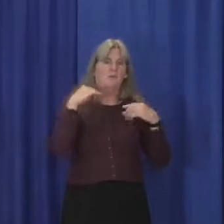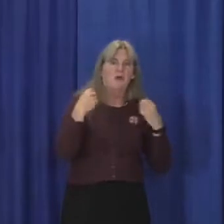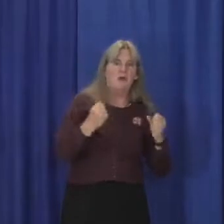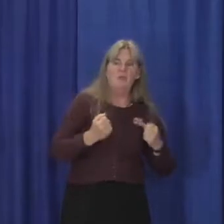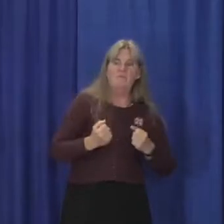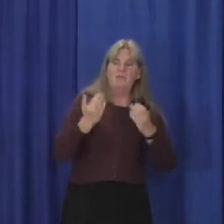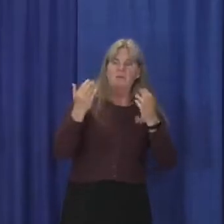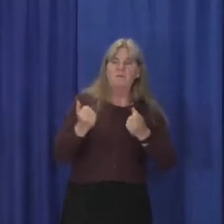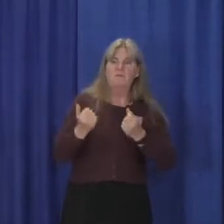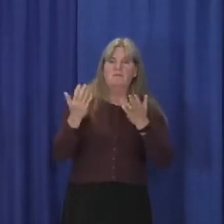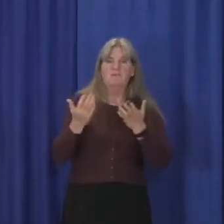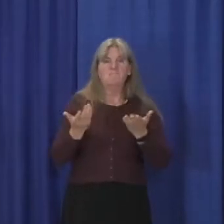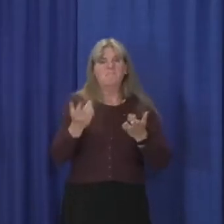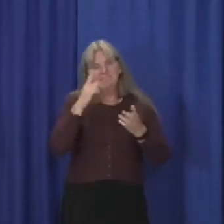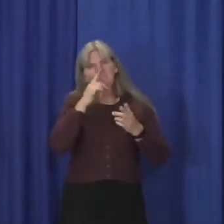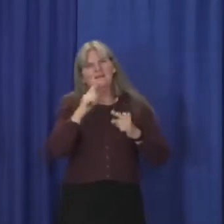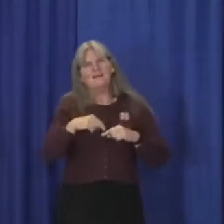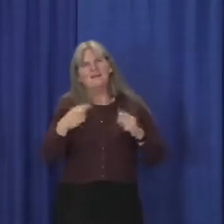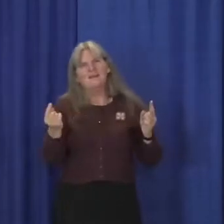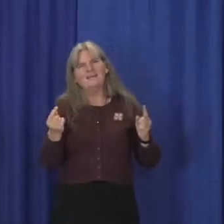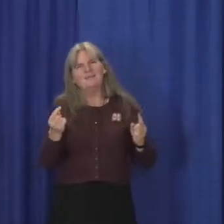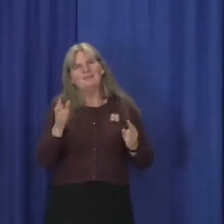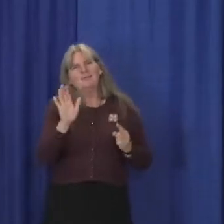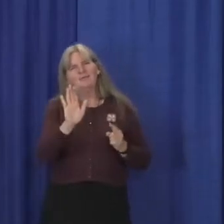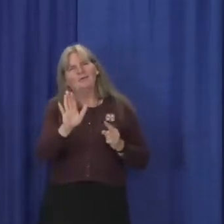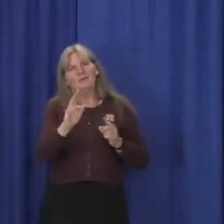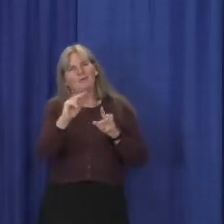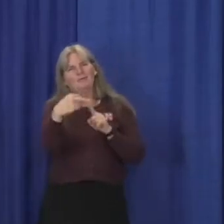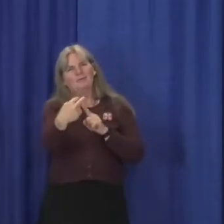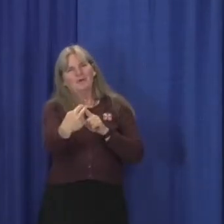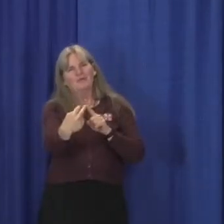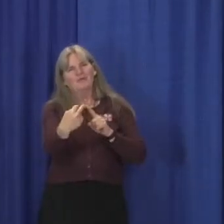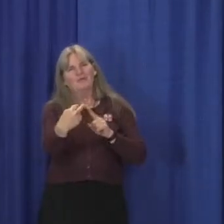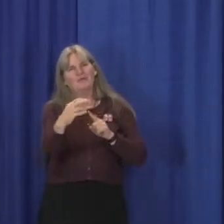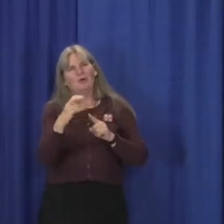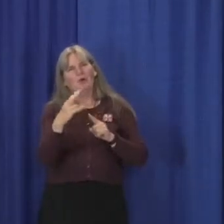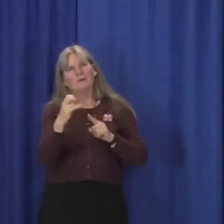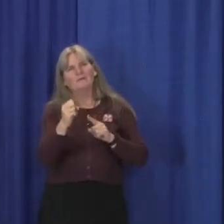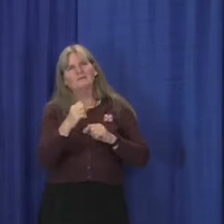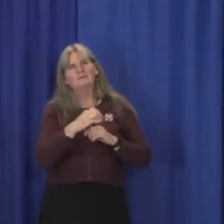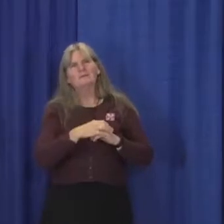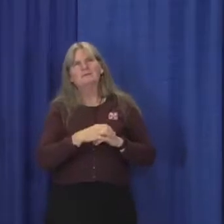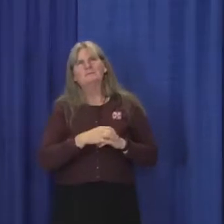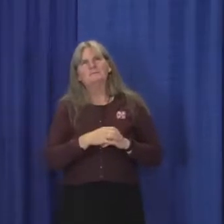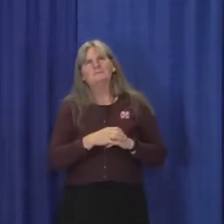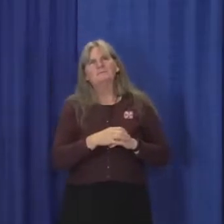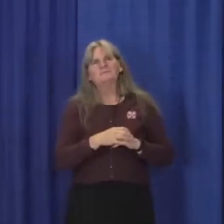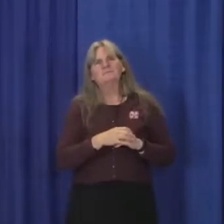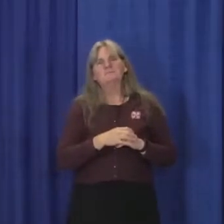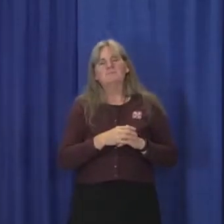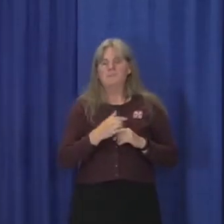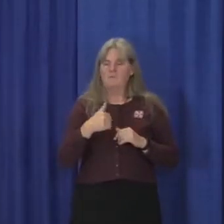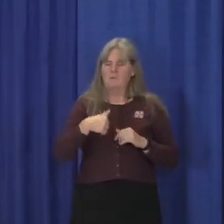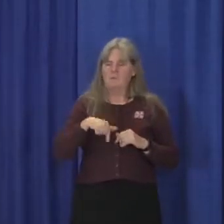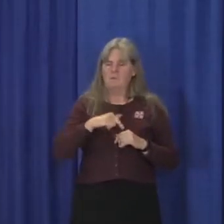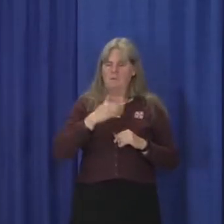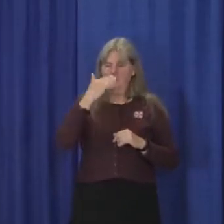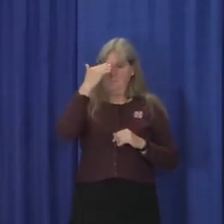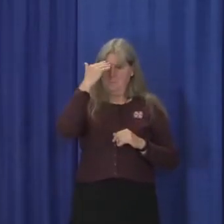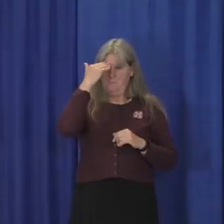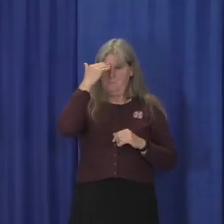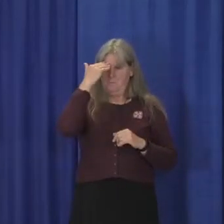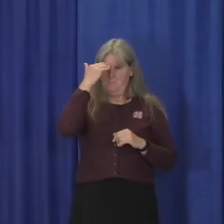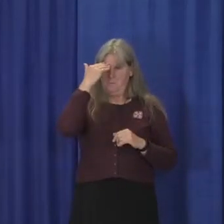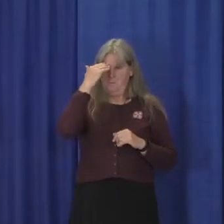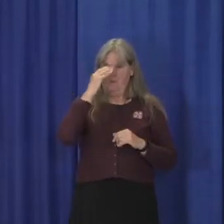of communities, I'll disagree with you, Chris, on that, and add that because of our awareness of